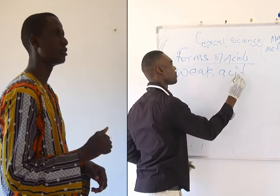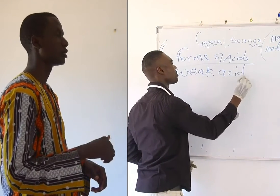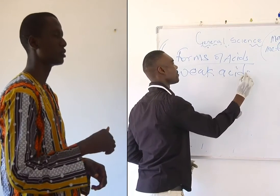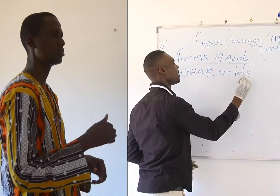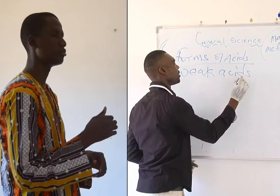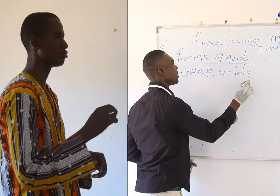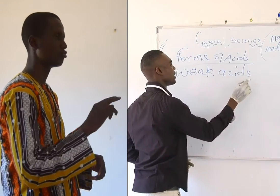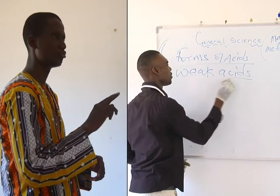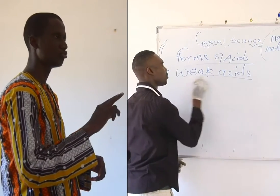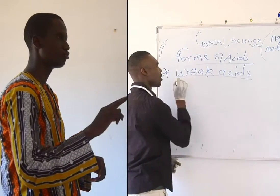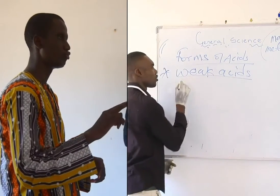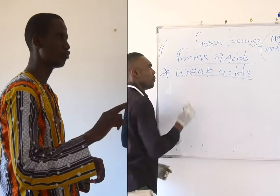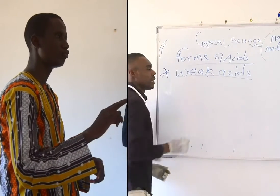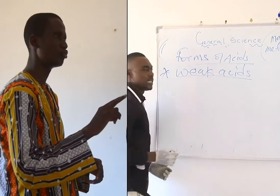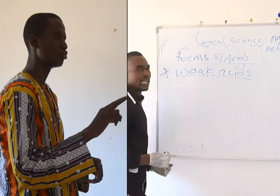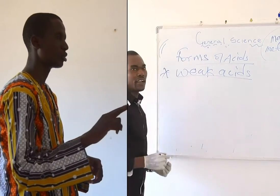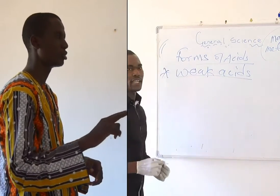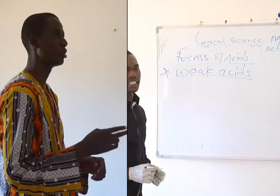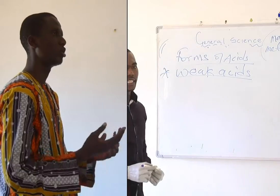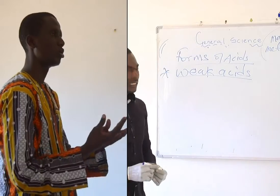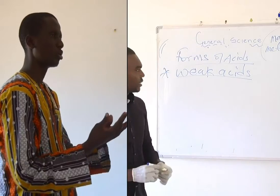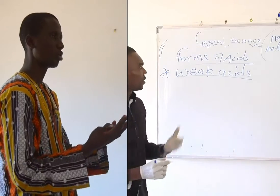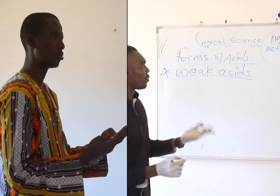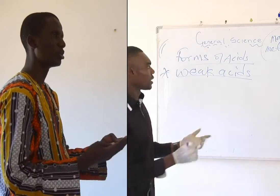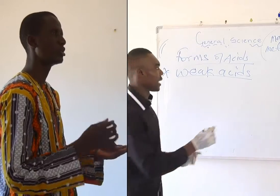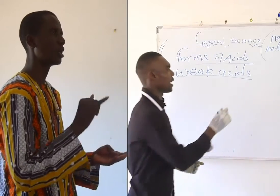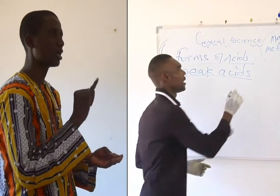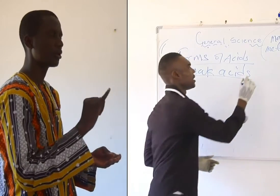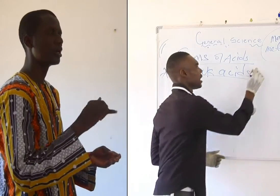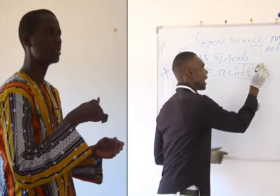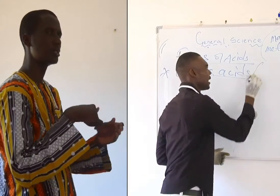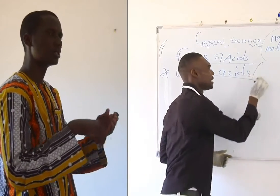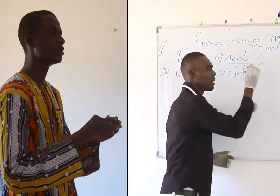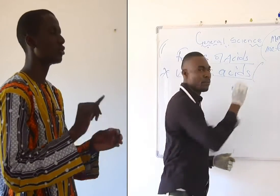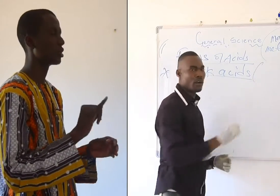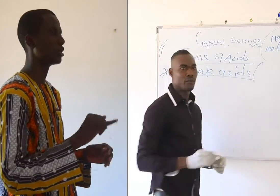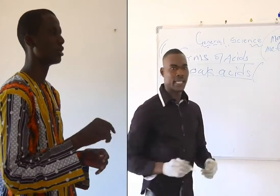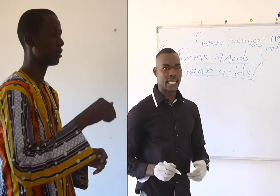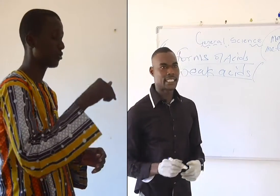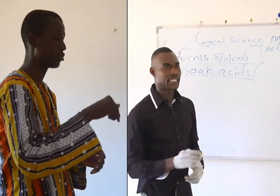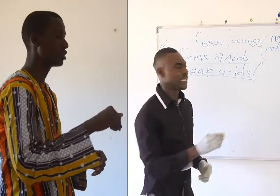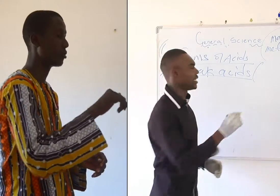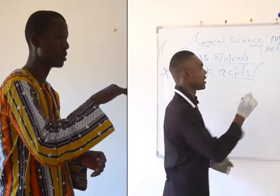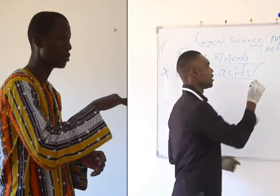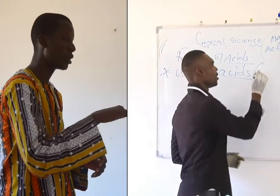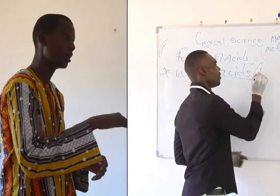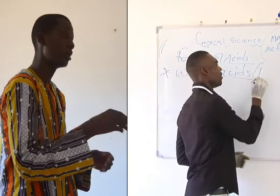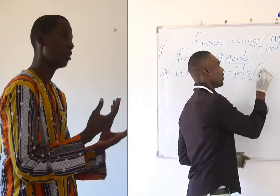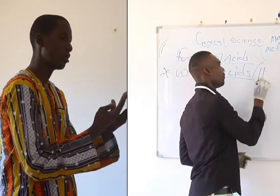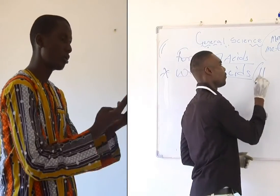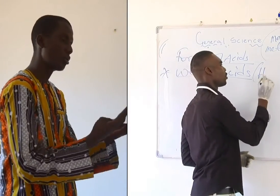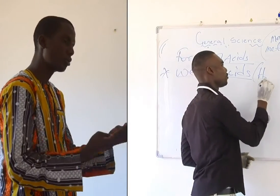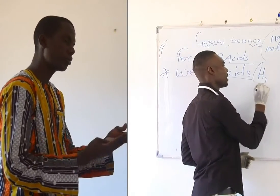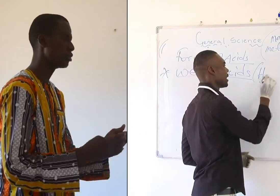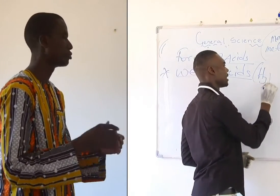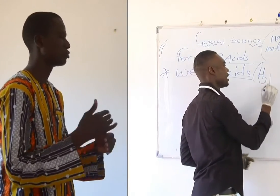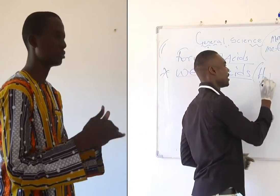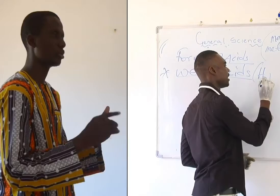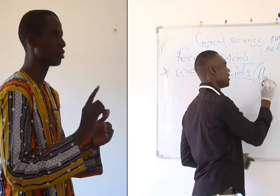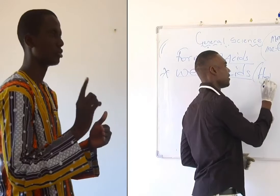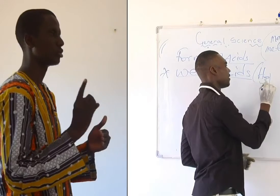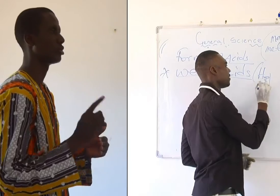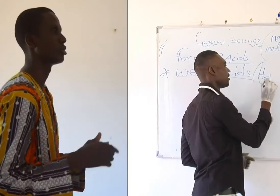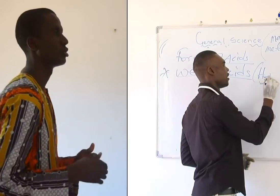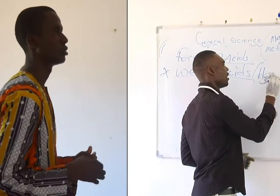acids that do not completely ionize in water. An example of weak acids is phosphoric